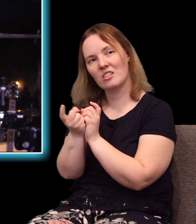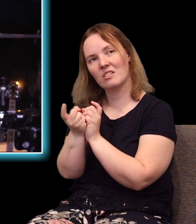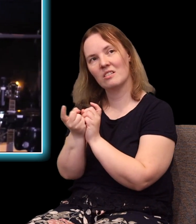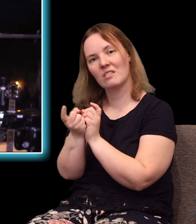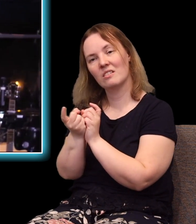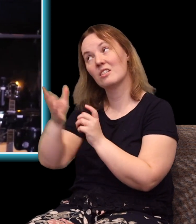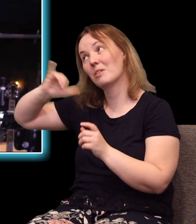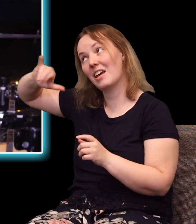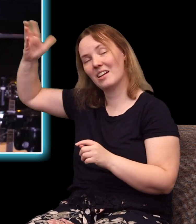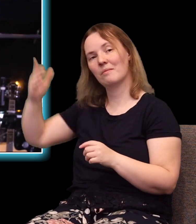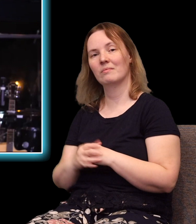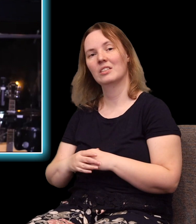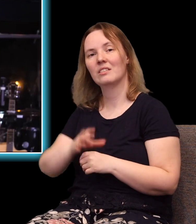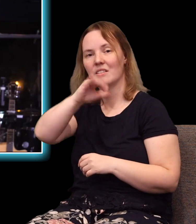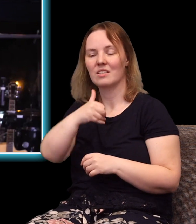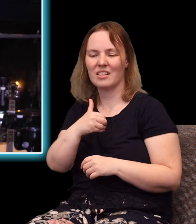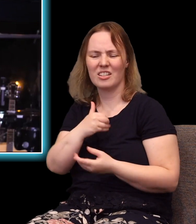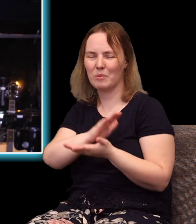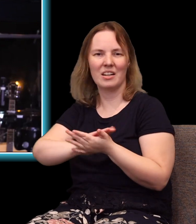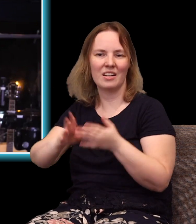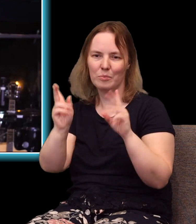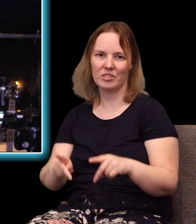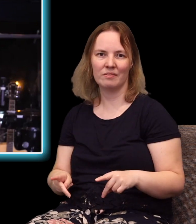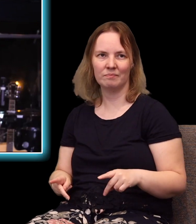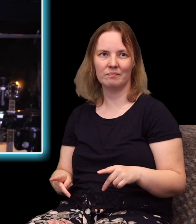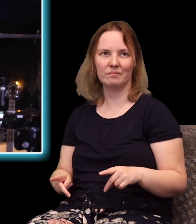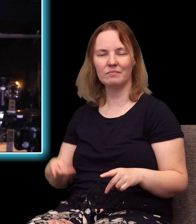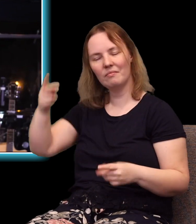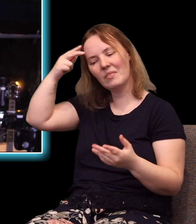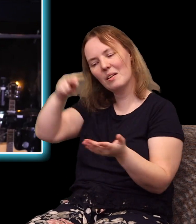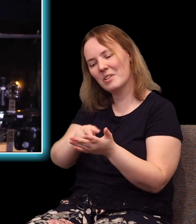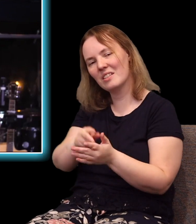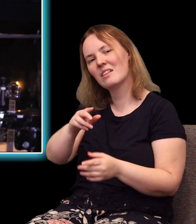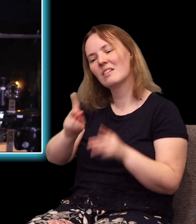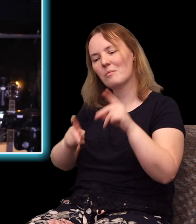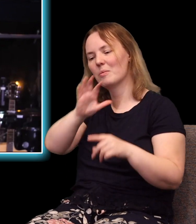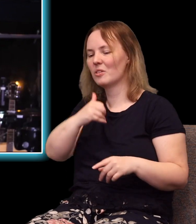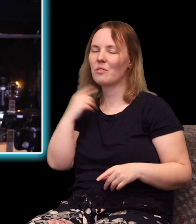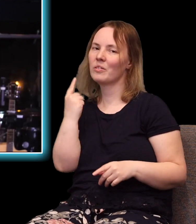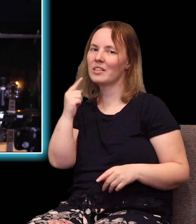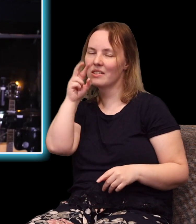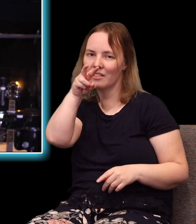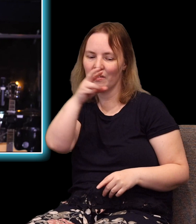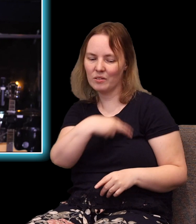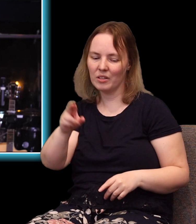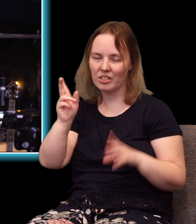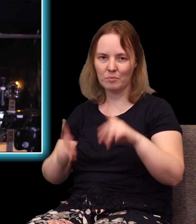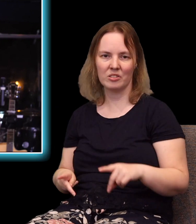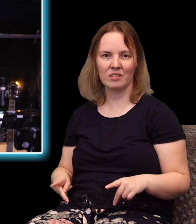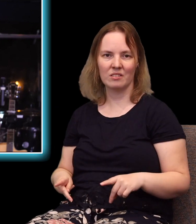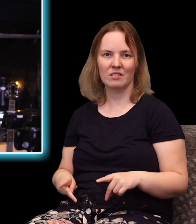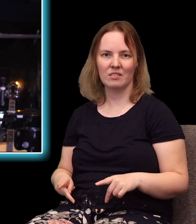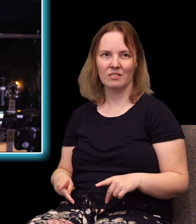be changed, to be like Him. It's not just being a nice person. It means that people don't only see you as a